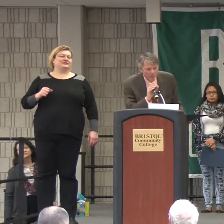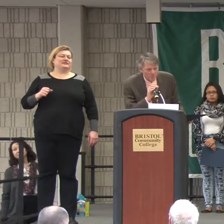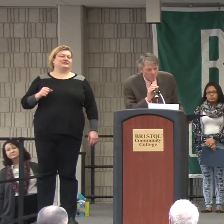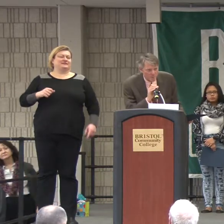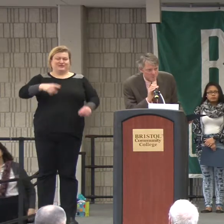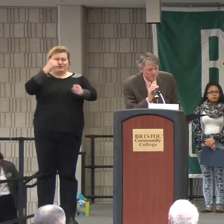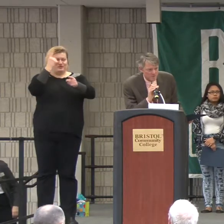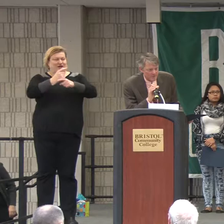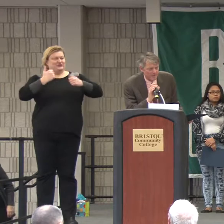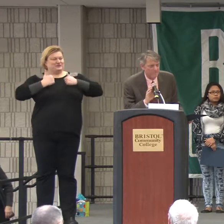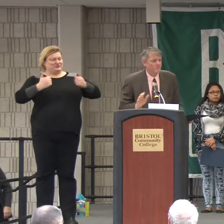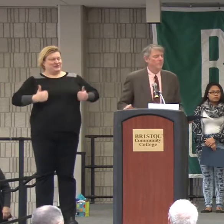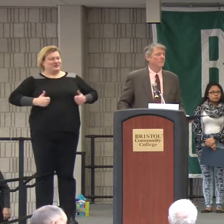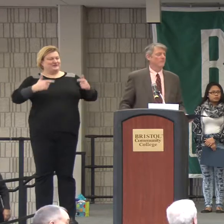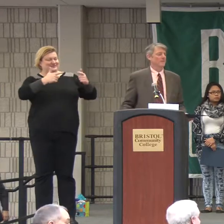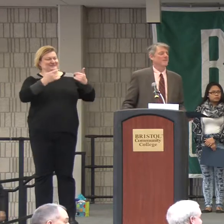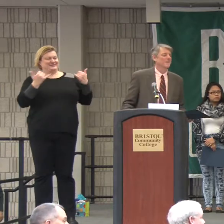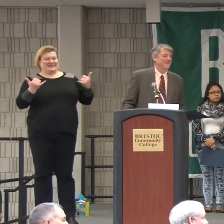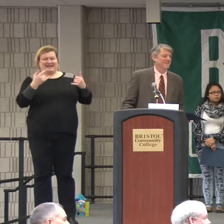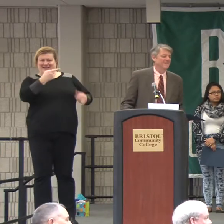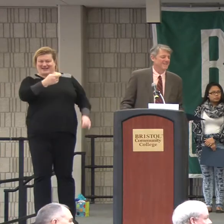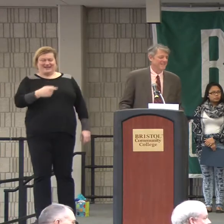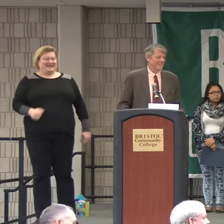Bradley, you wore the right sweatshirt today.